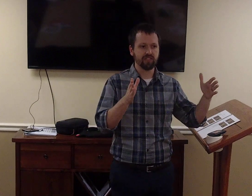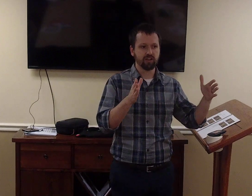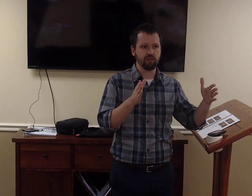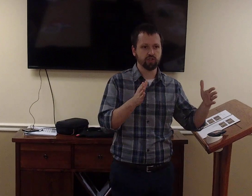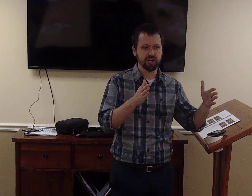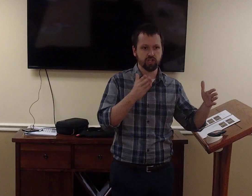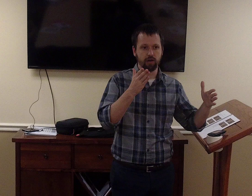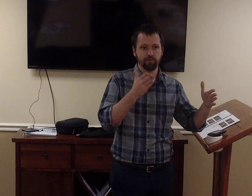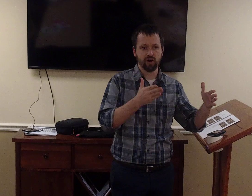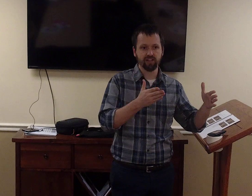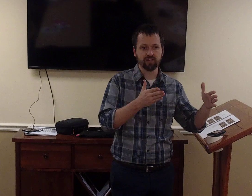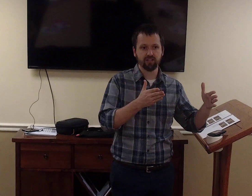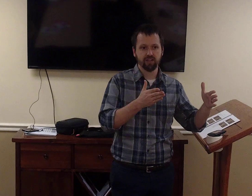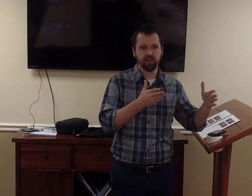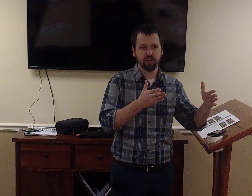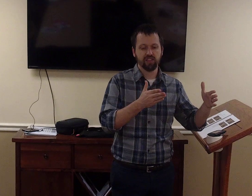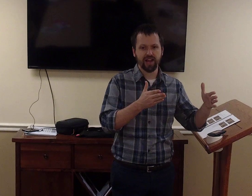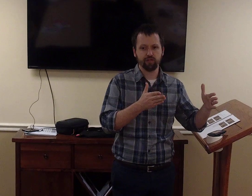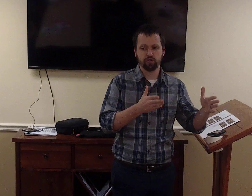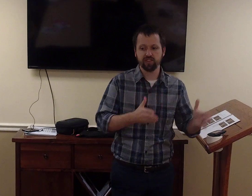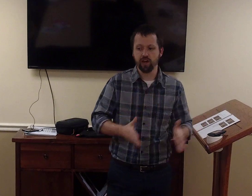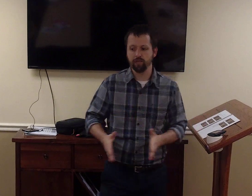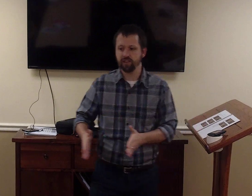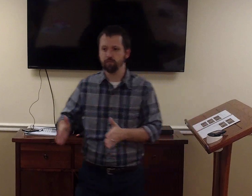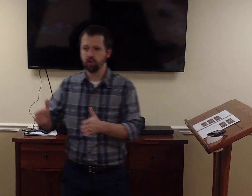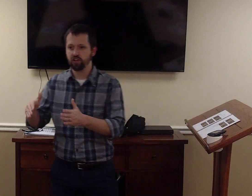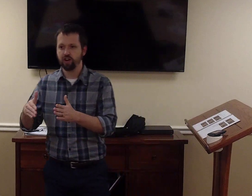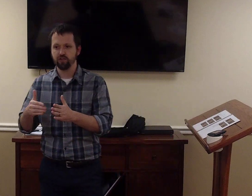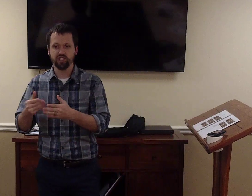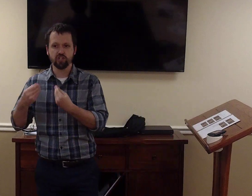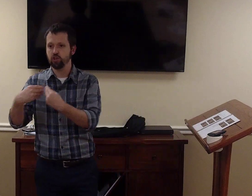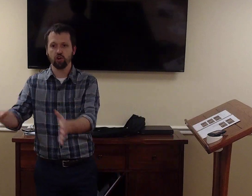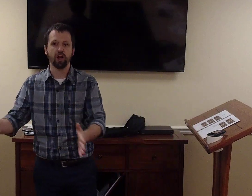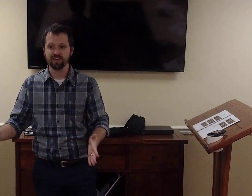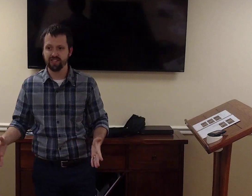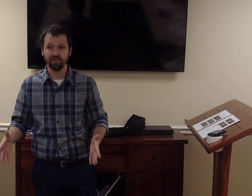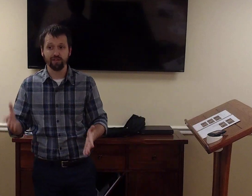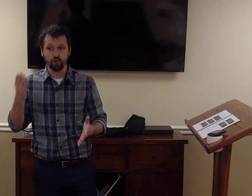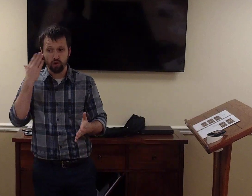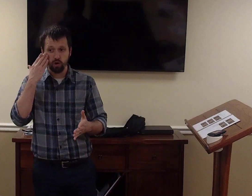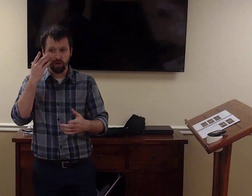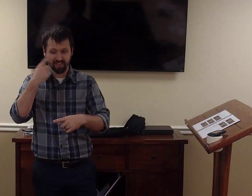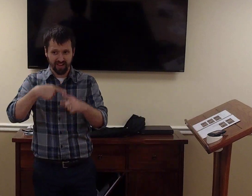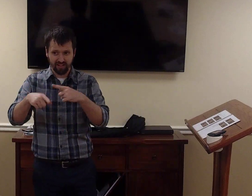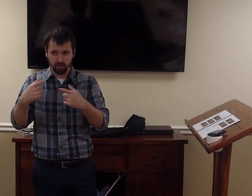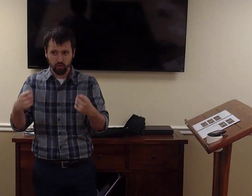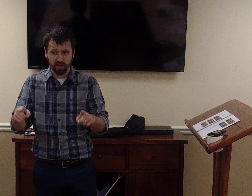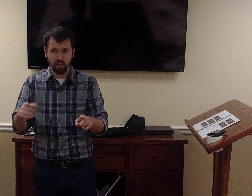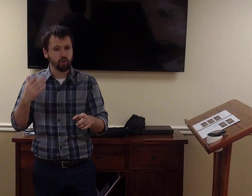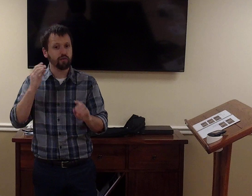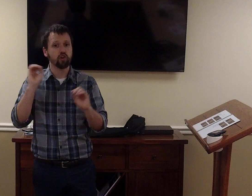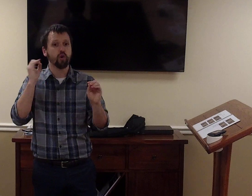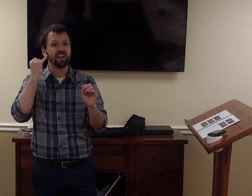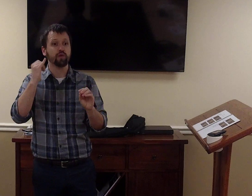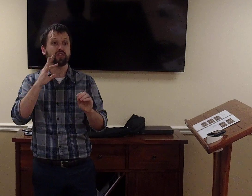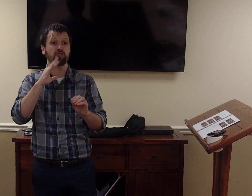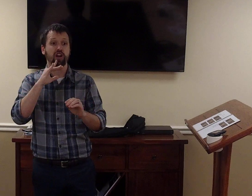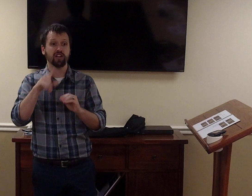the conversation up front that if you just come in the middle of the conversation, you're lost. Even if you know what signs are going on, you have no idea what they're talking